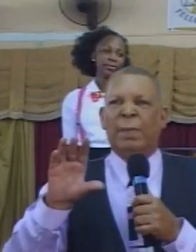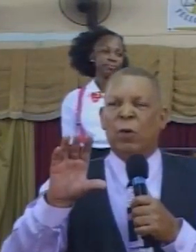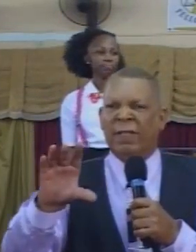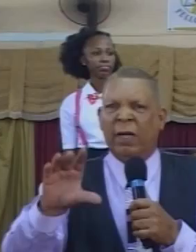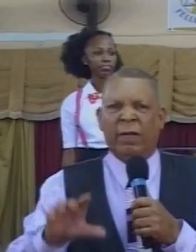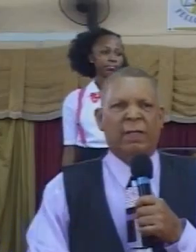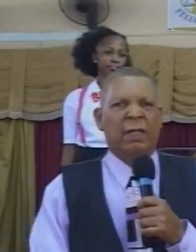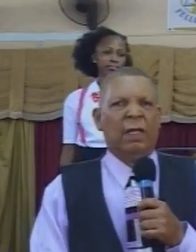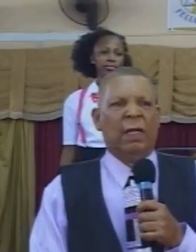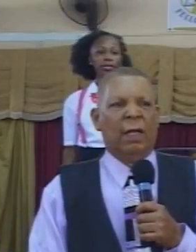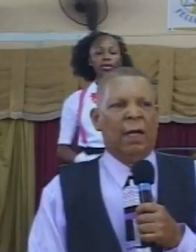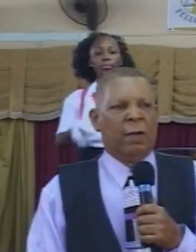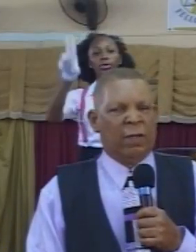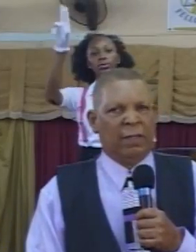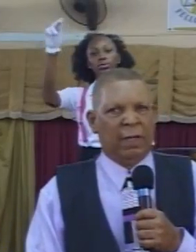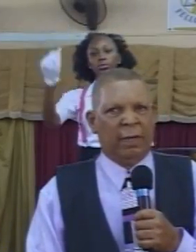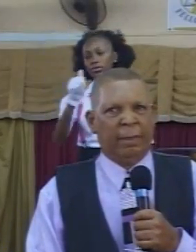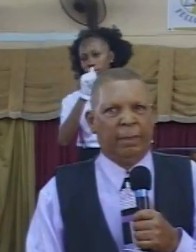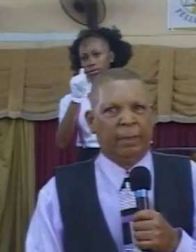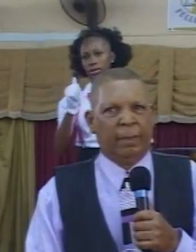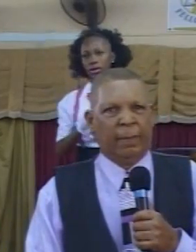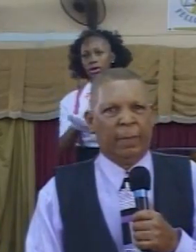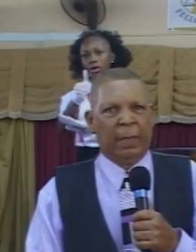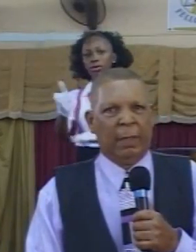But there'll be no secrets across there.